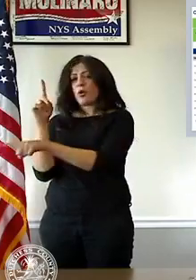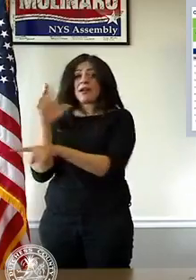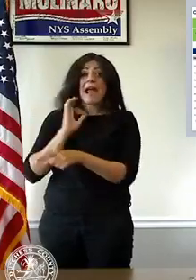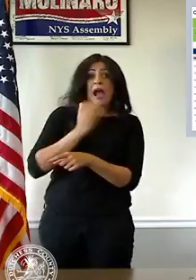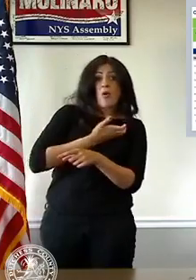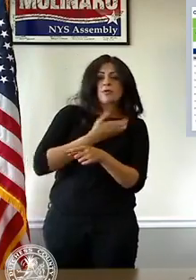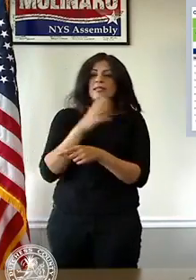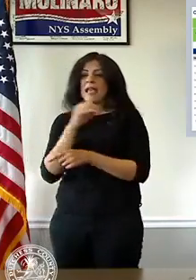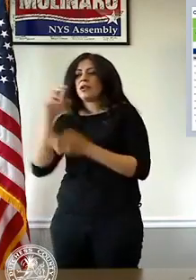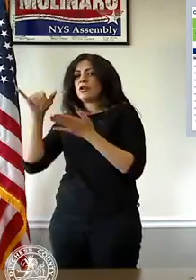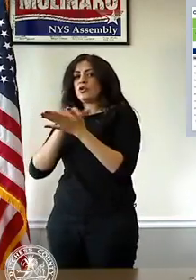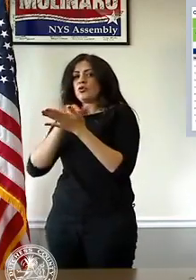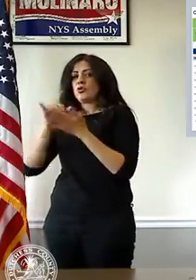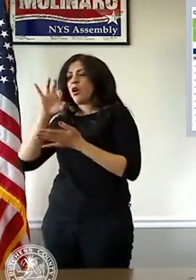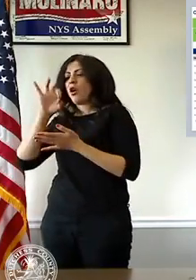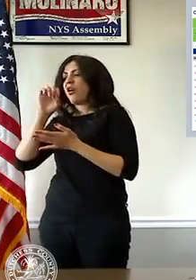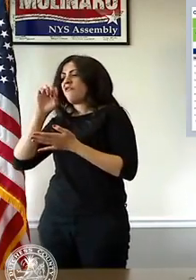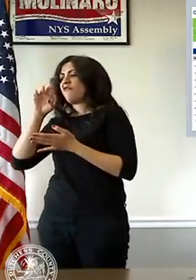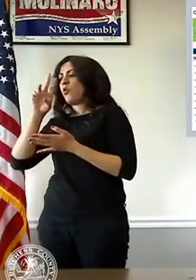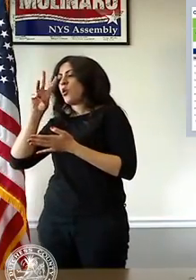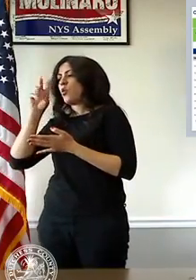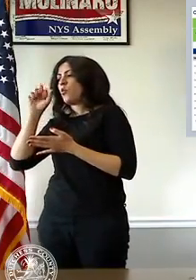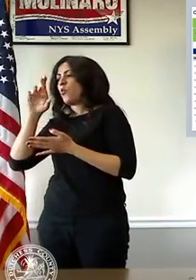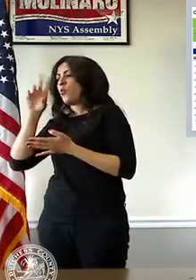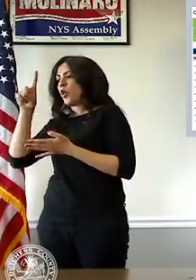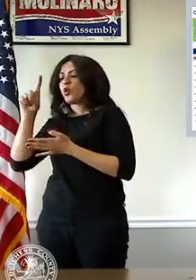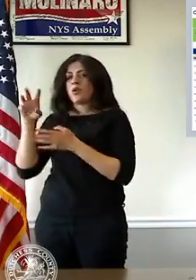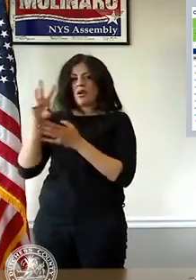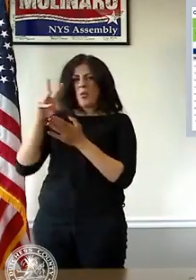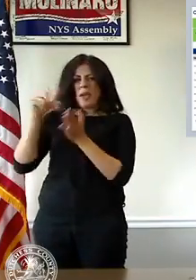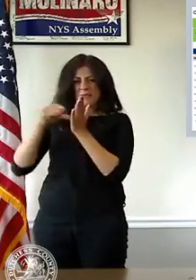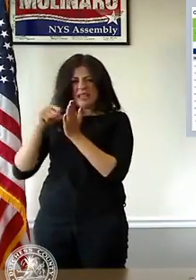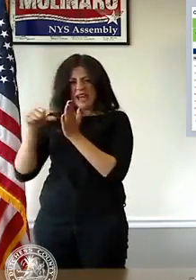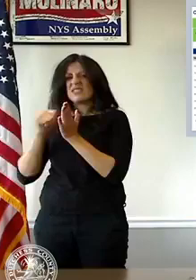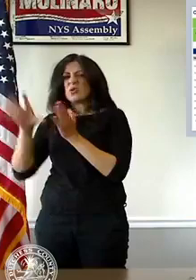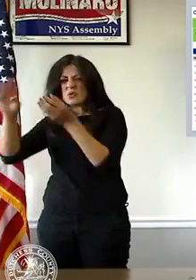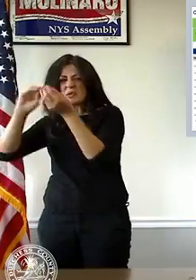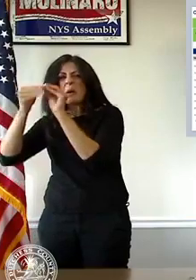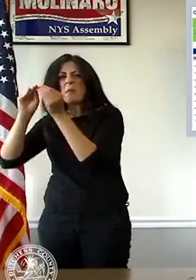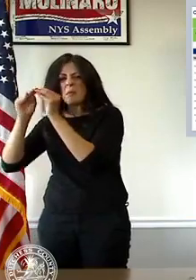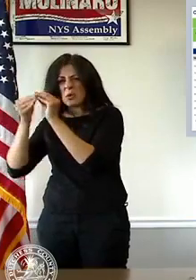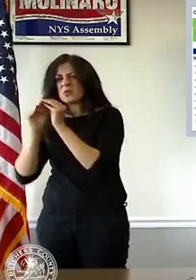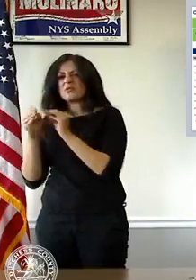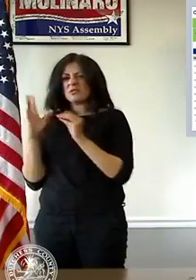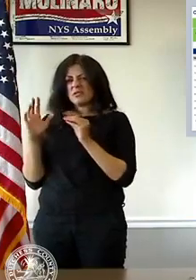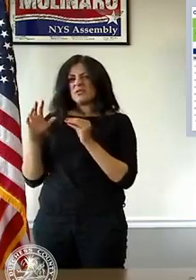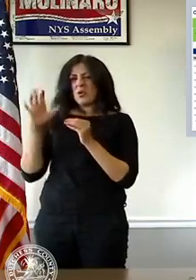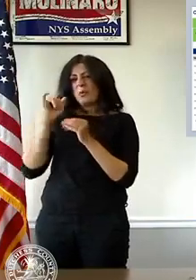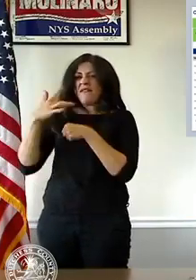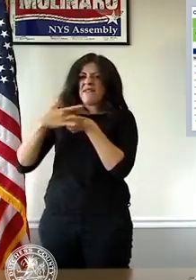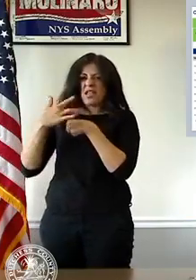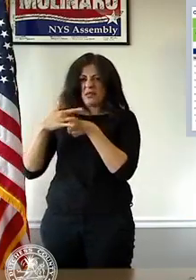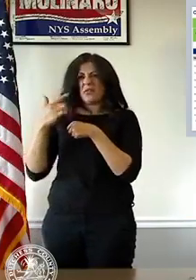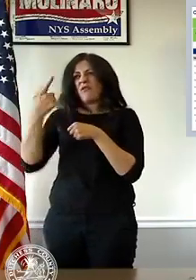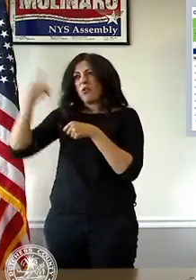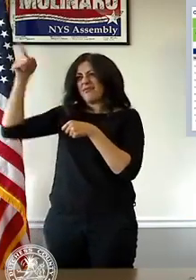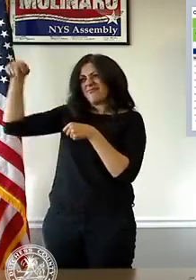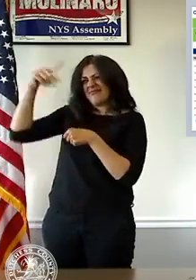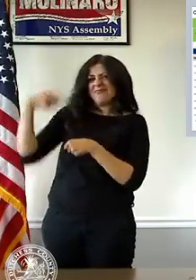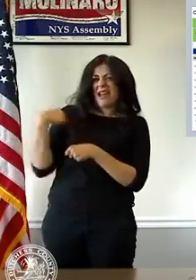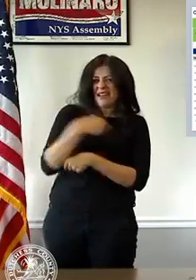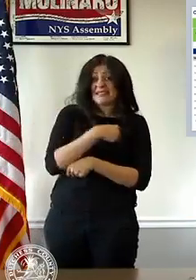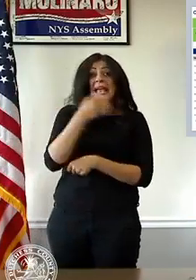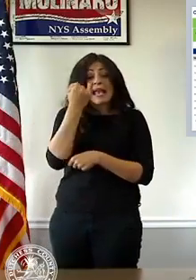Forward website. You can take a look at it. And so those numbers will be relatively available to us. And as we see any